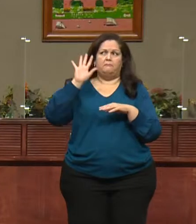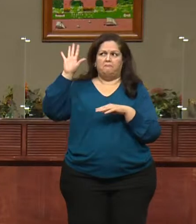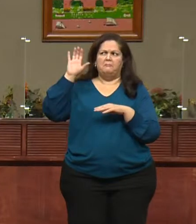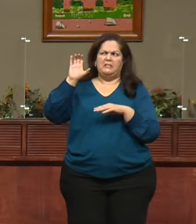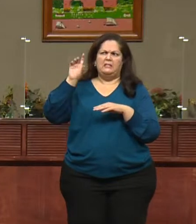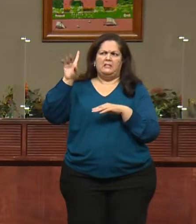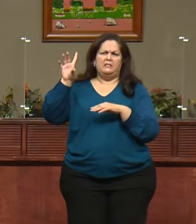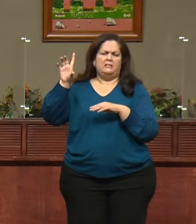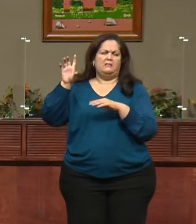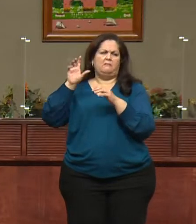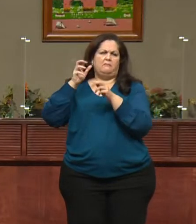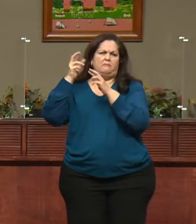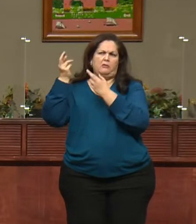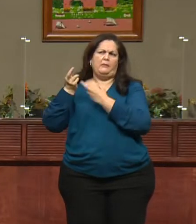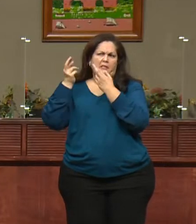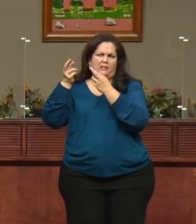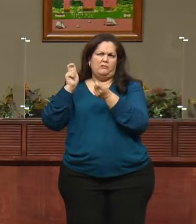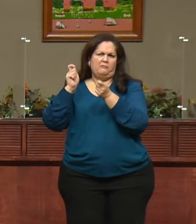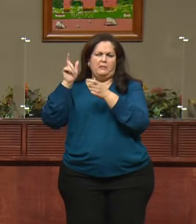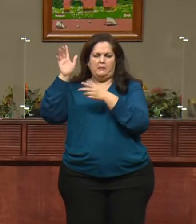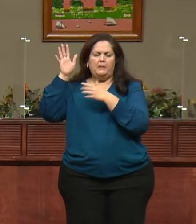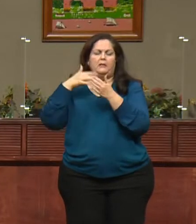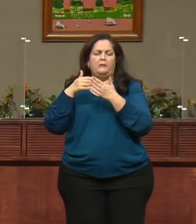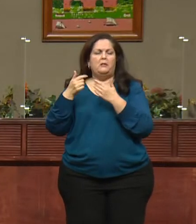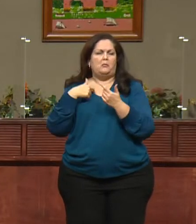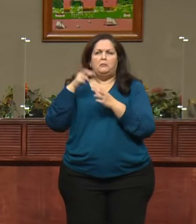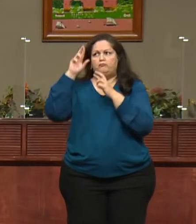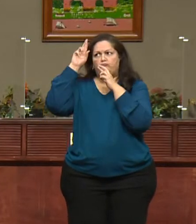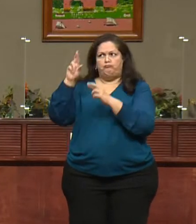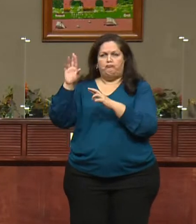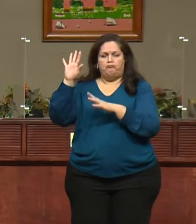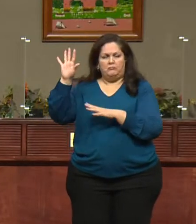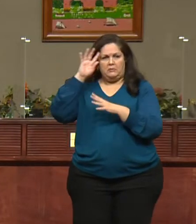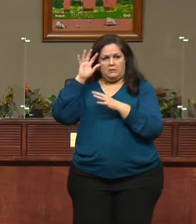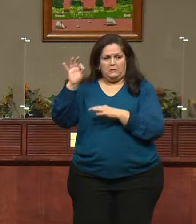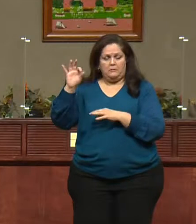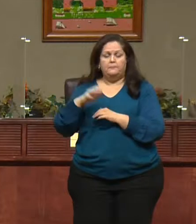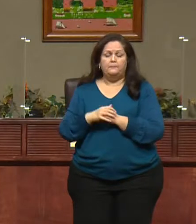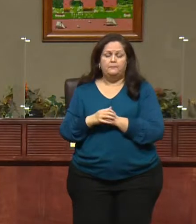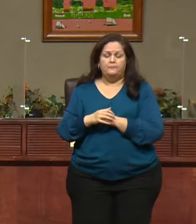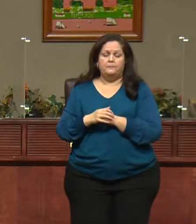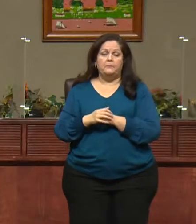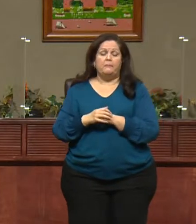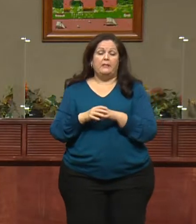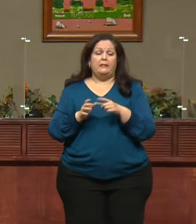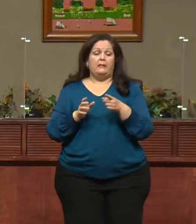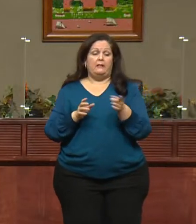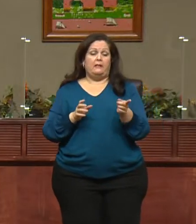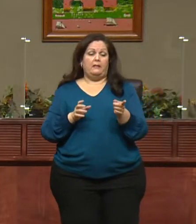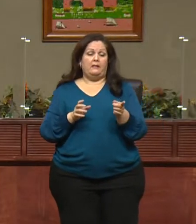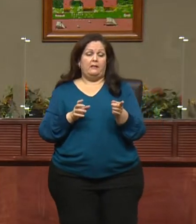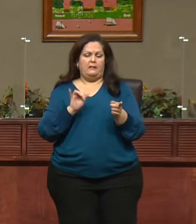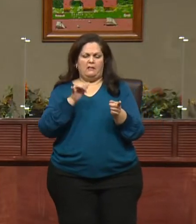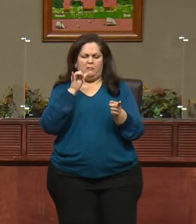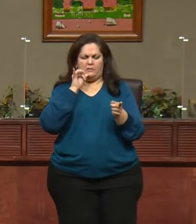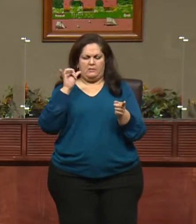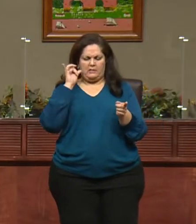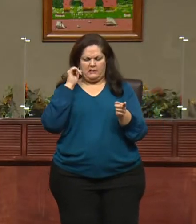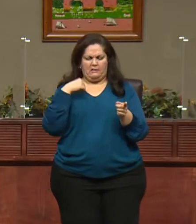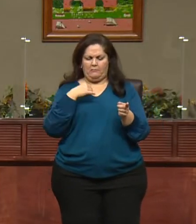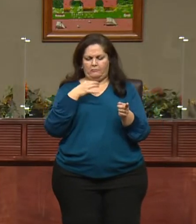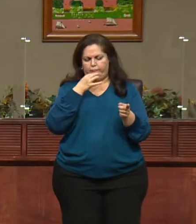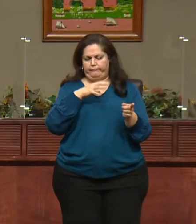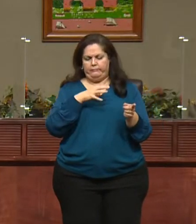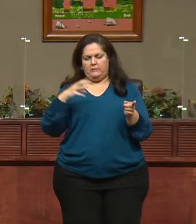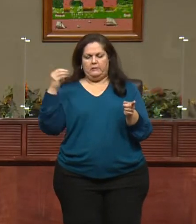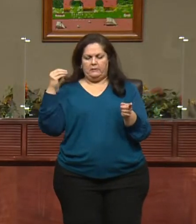little modifications, and we do respect that. In their case, that was yesterday when I was leaving,